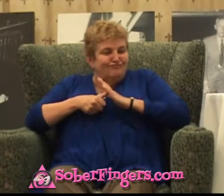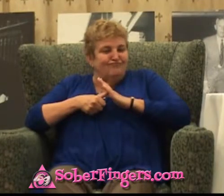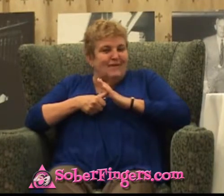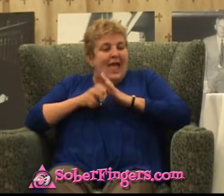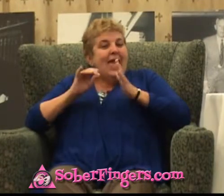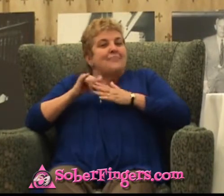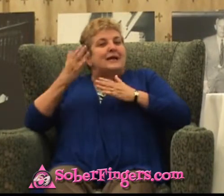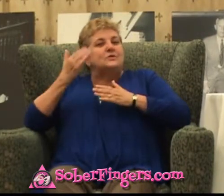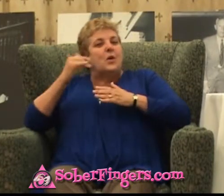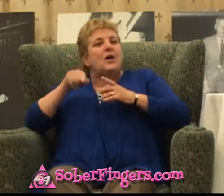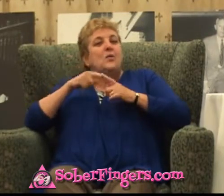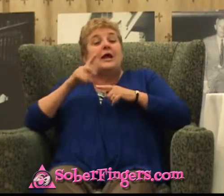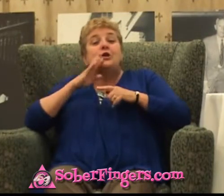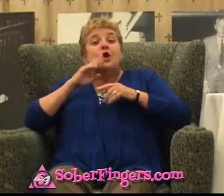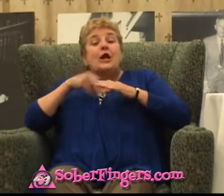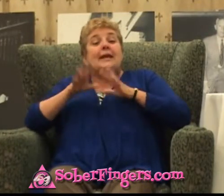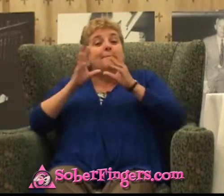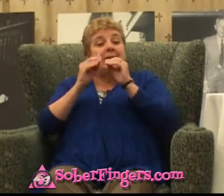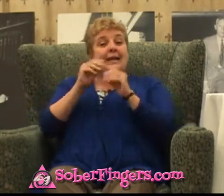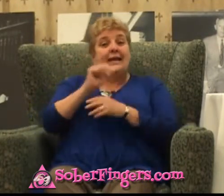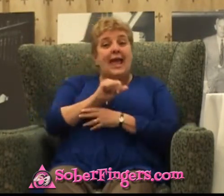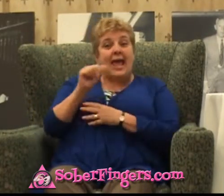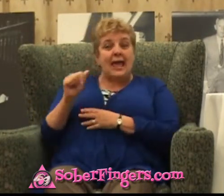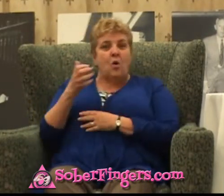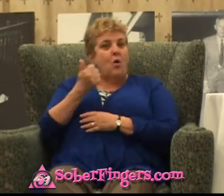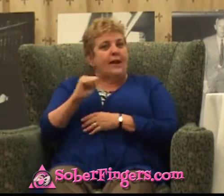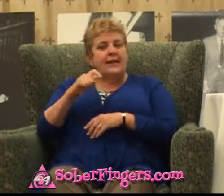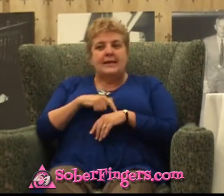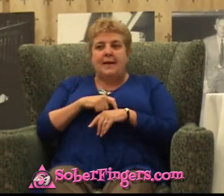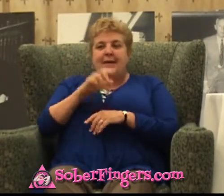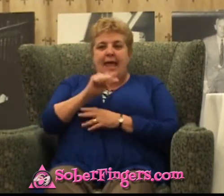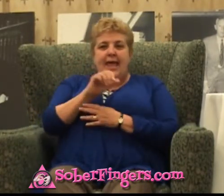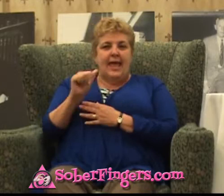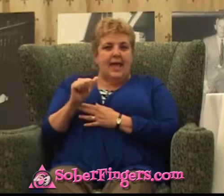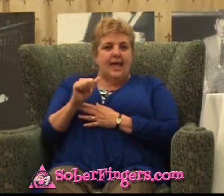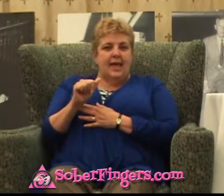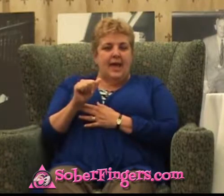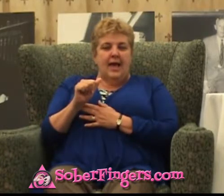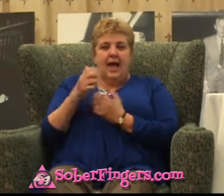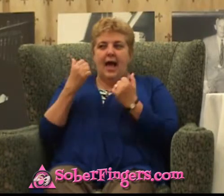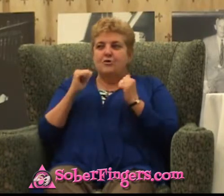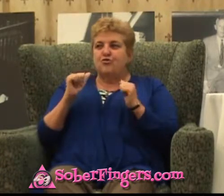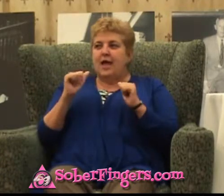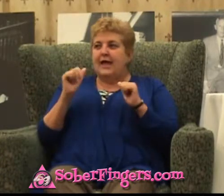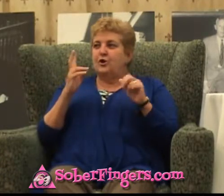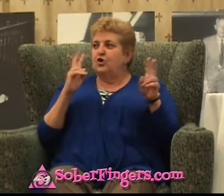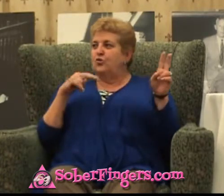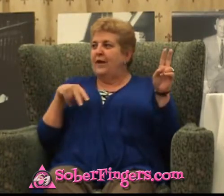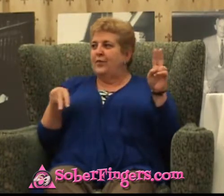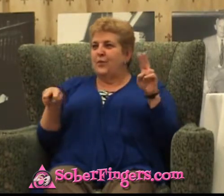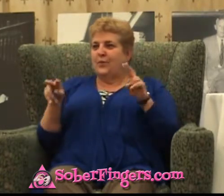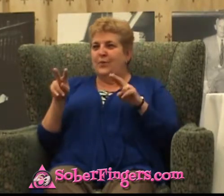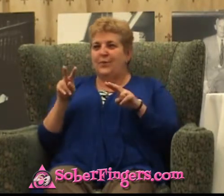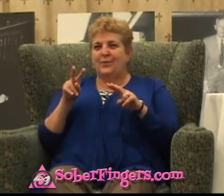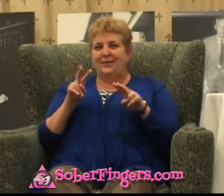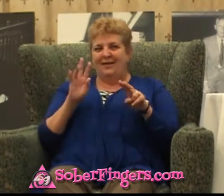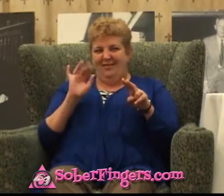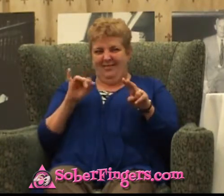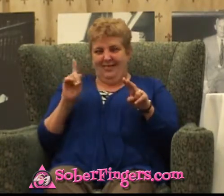meeting in AA, or anytime I'm in AA, I try and look around the room, because that's where I see God. I look